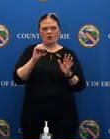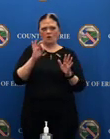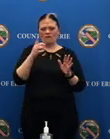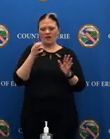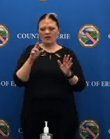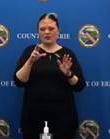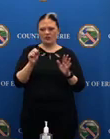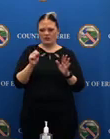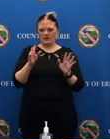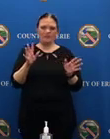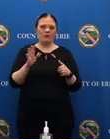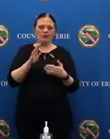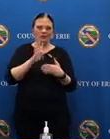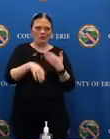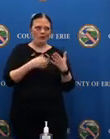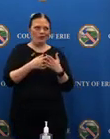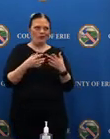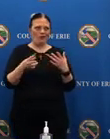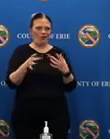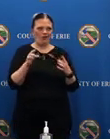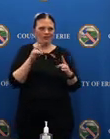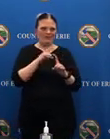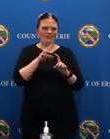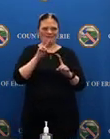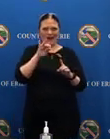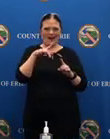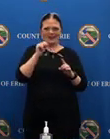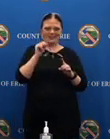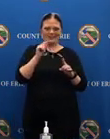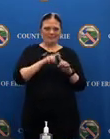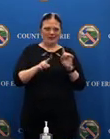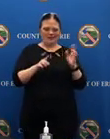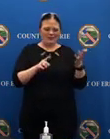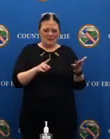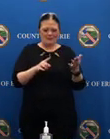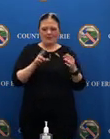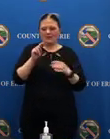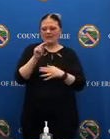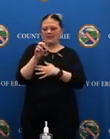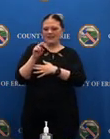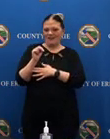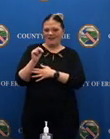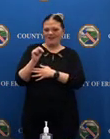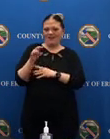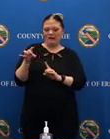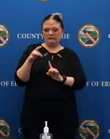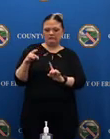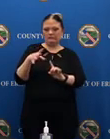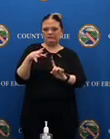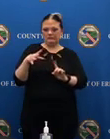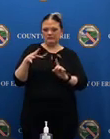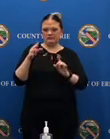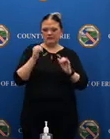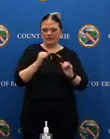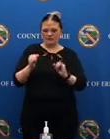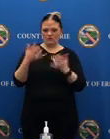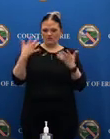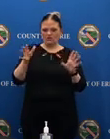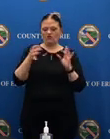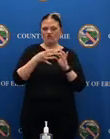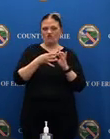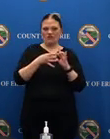me, they're all violent offenders in the holding center and jail. The non-violent individuals have been